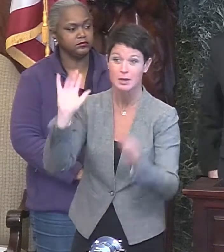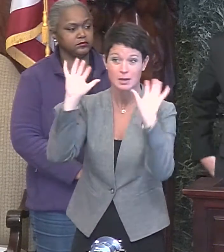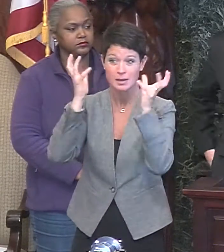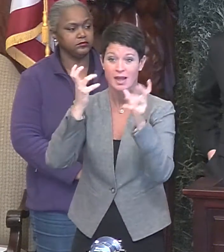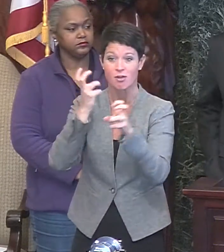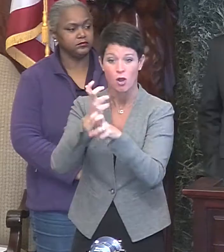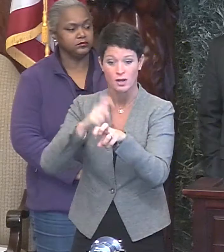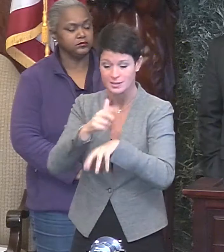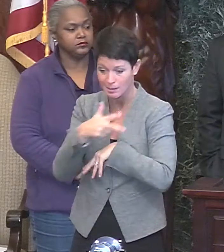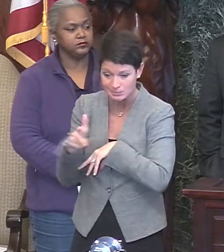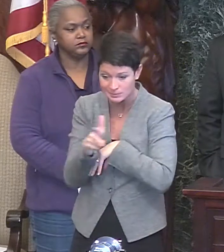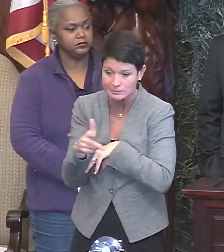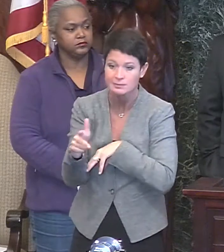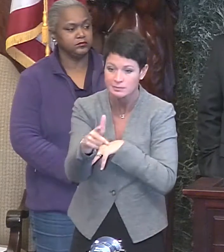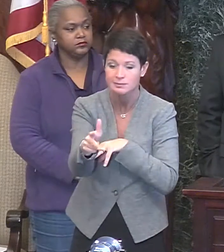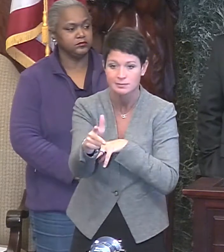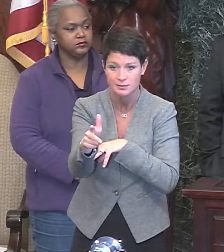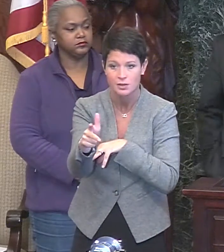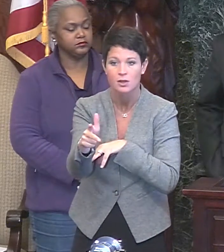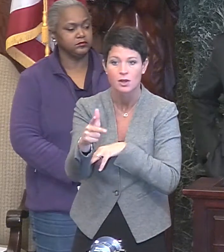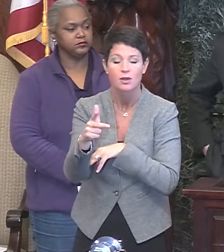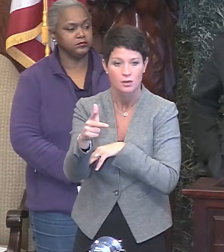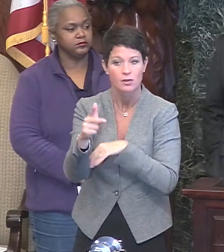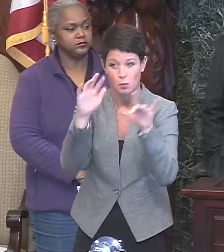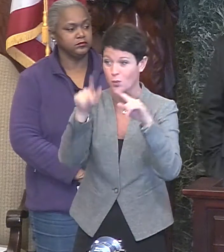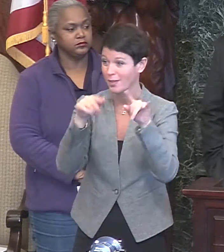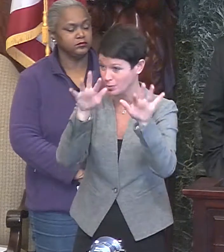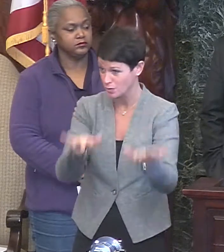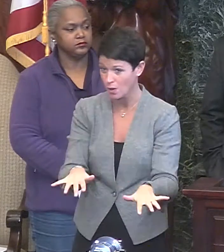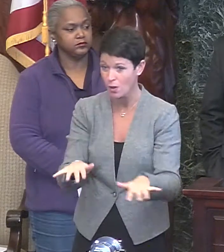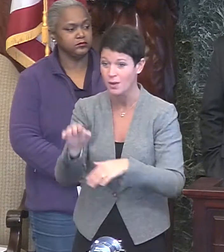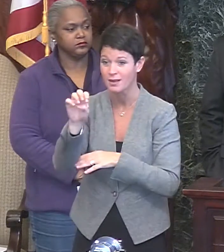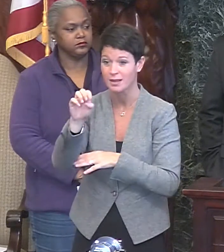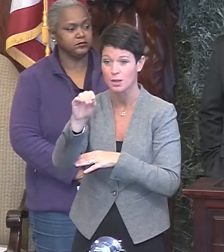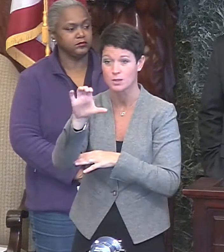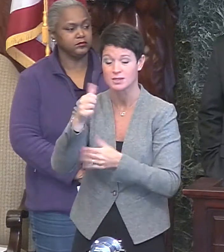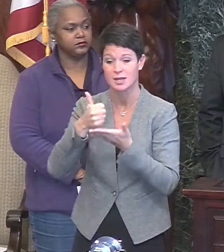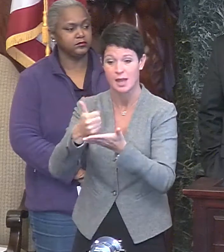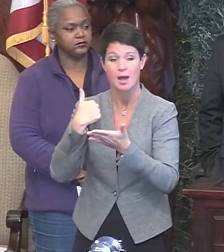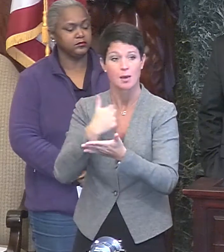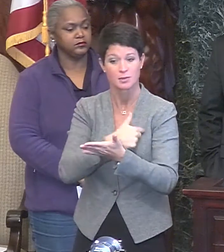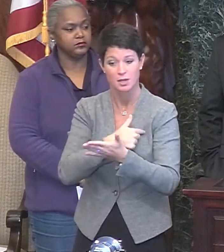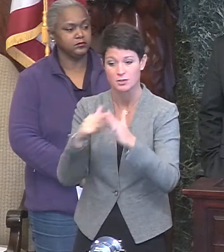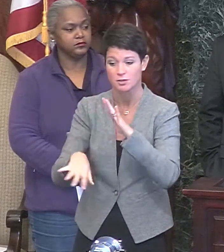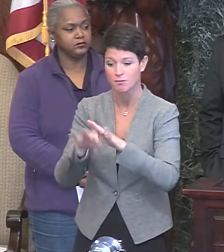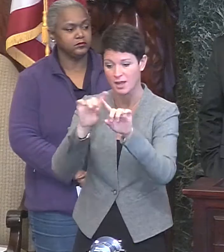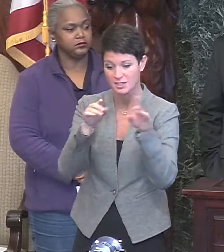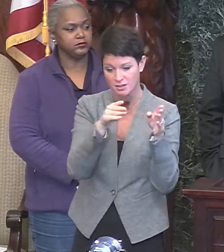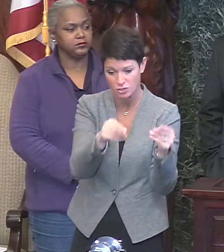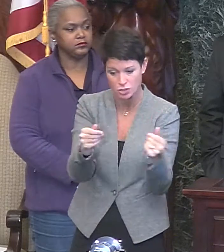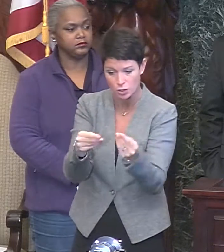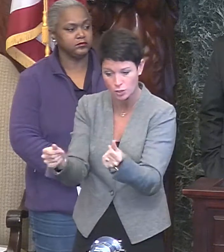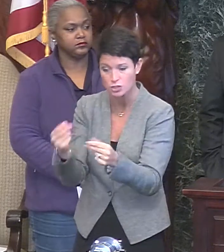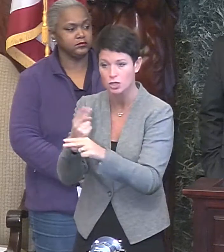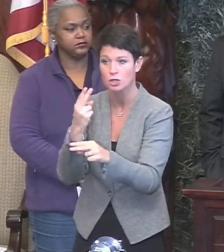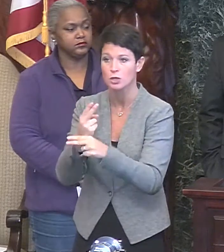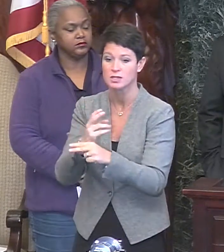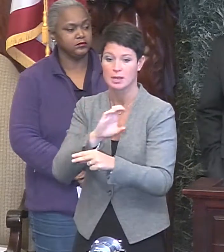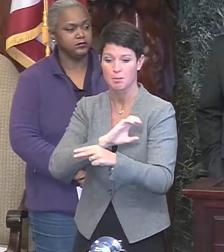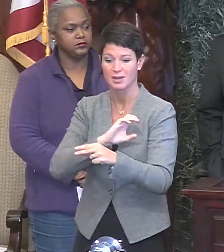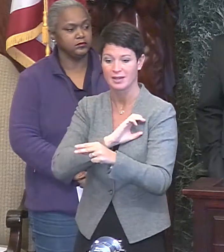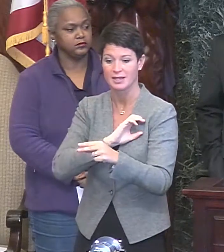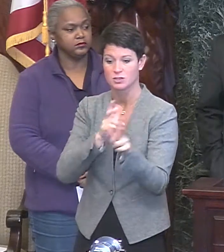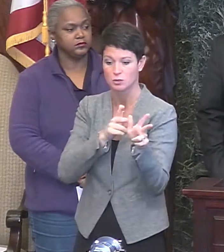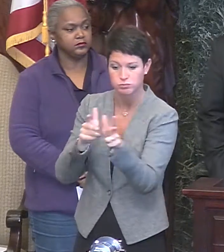difficulty navigating through that depth of snow. The EOC allowed us to improvise and find a solution by using police vehicles